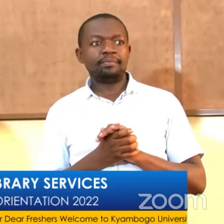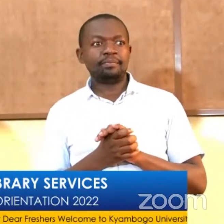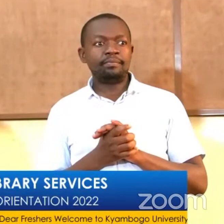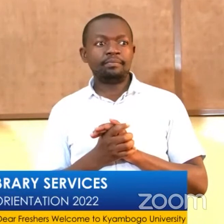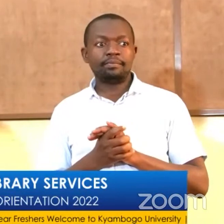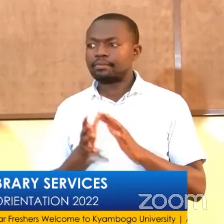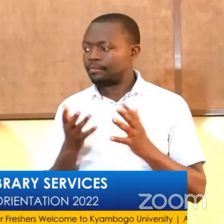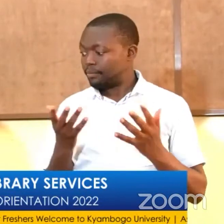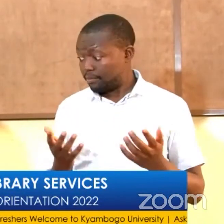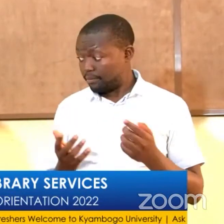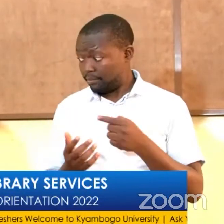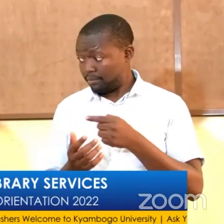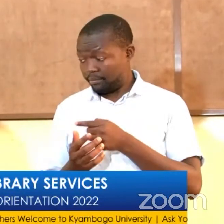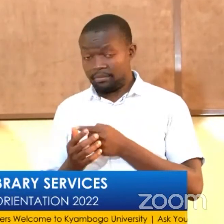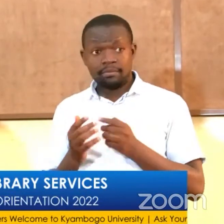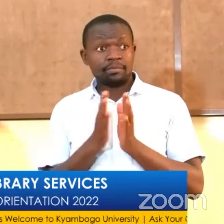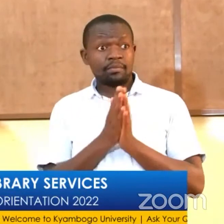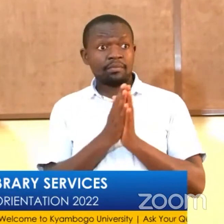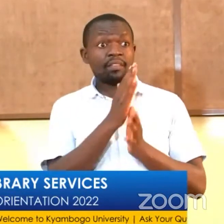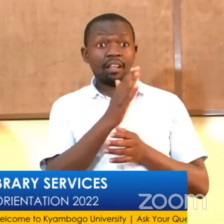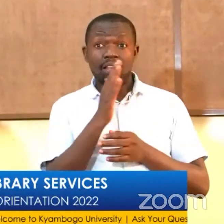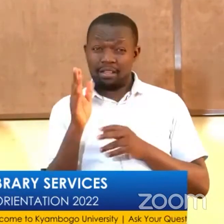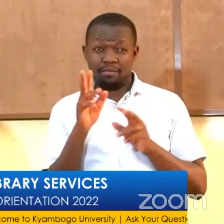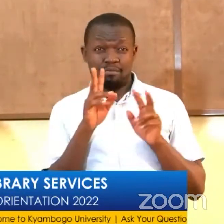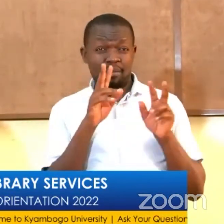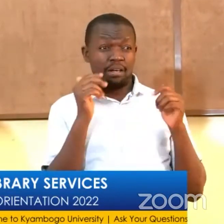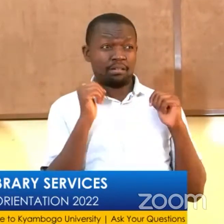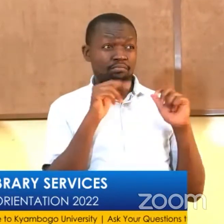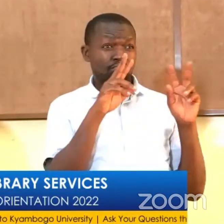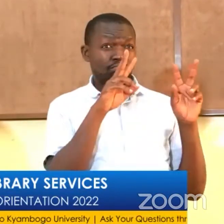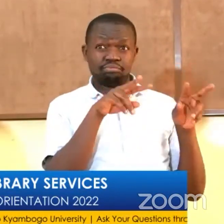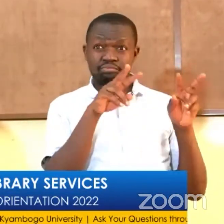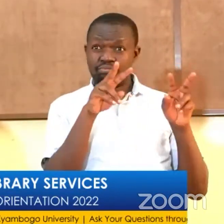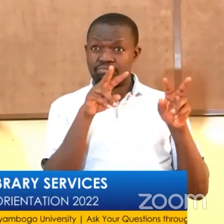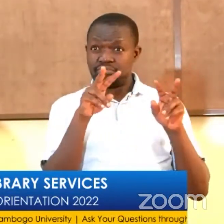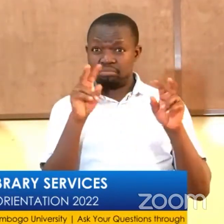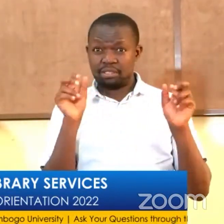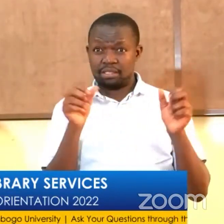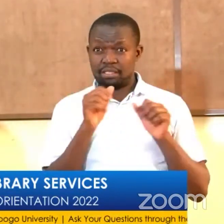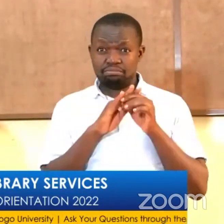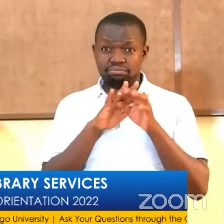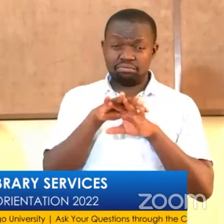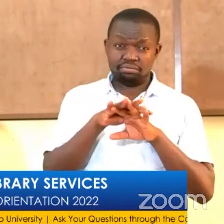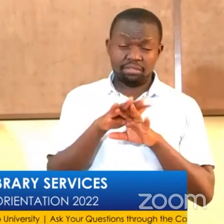Won't the library tour affect lectures schedule?